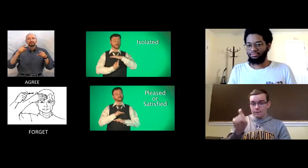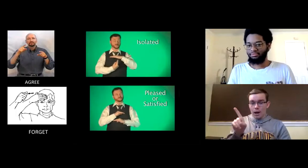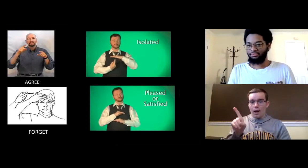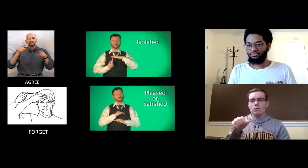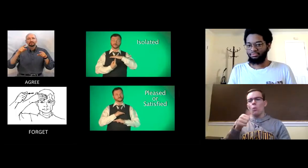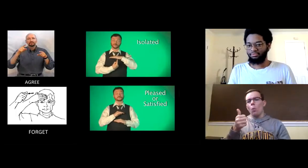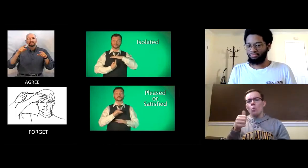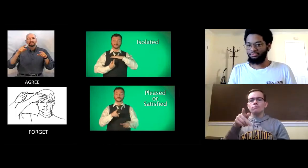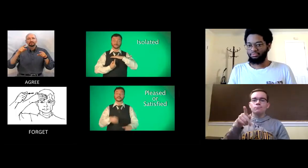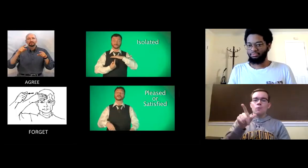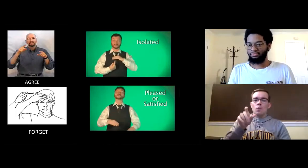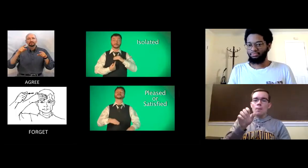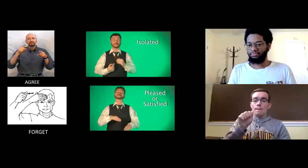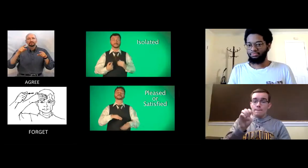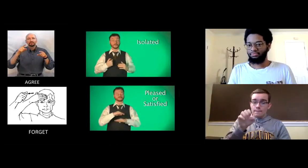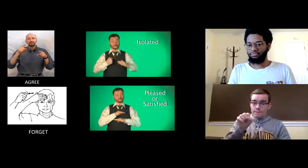Satisfied